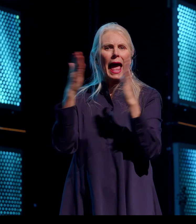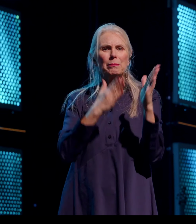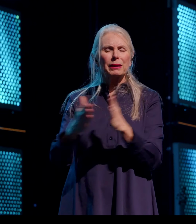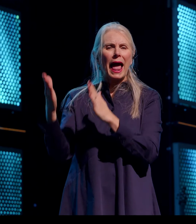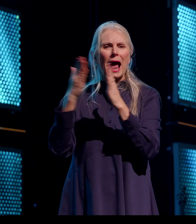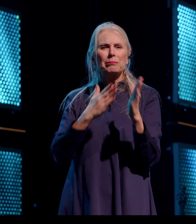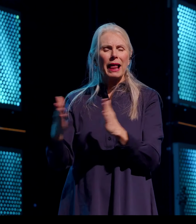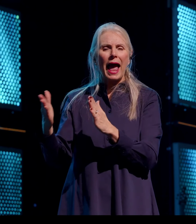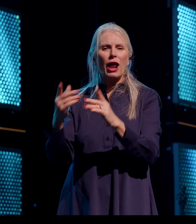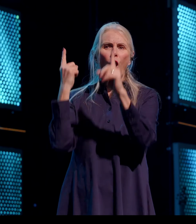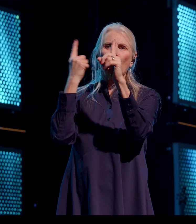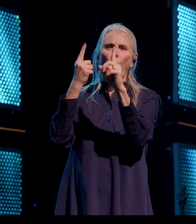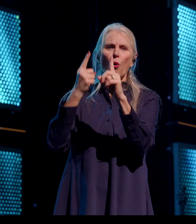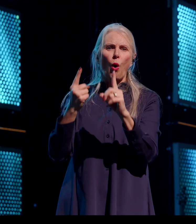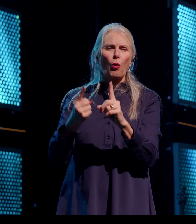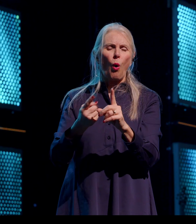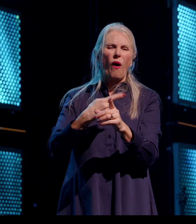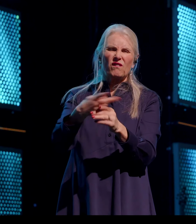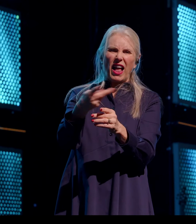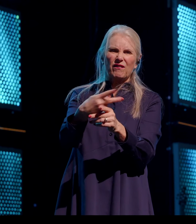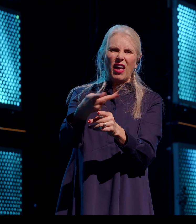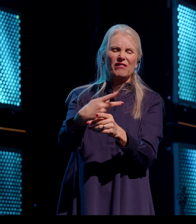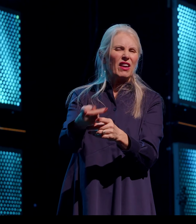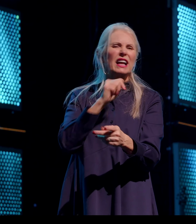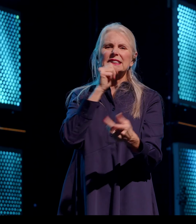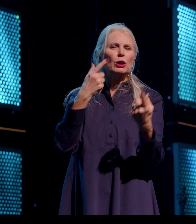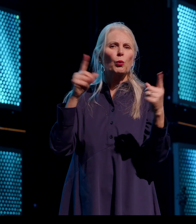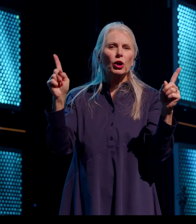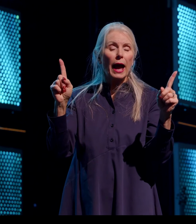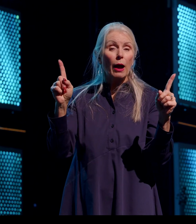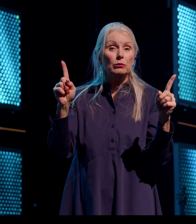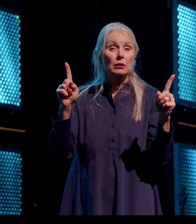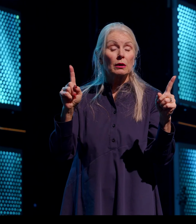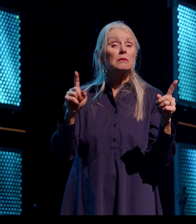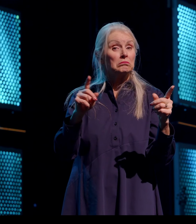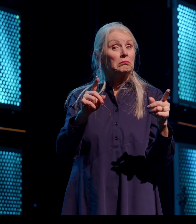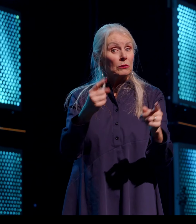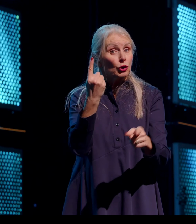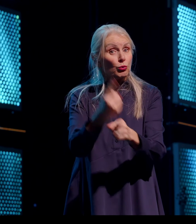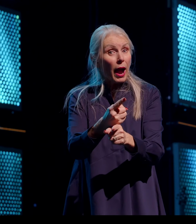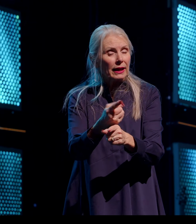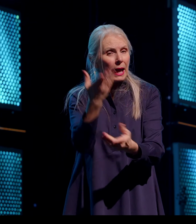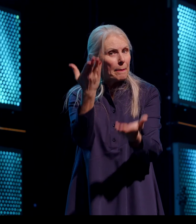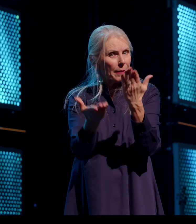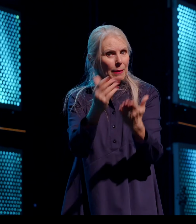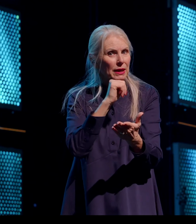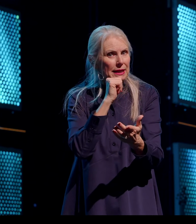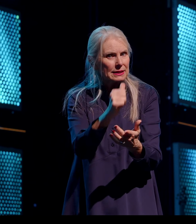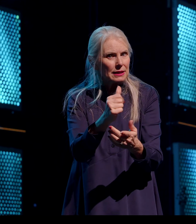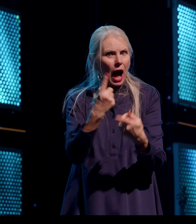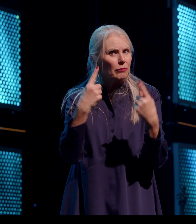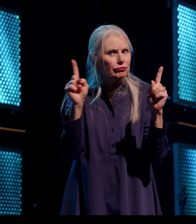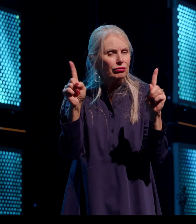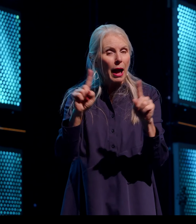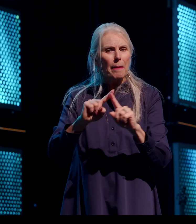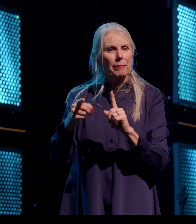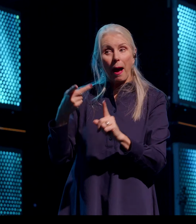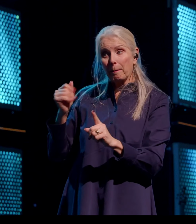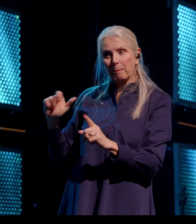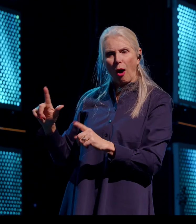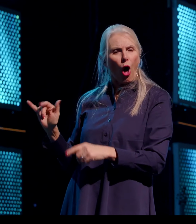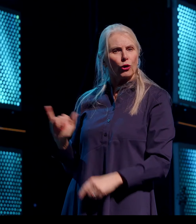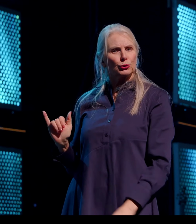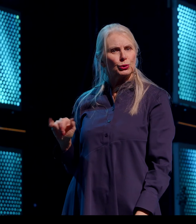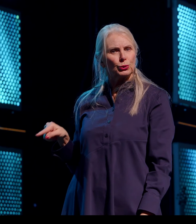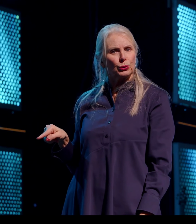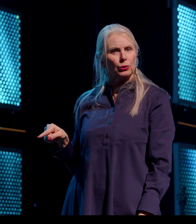it may not work out. You're right, it may not work out. It didn't work out for Paul. But part of discerning the will of God is making attempts,